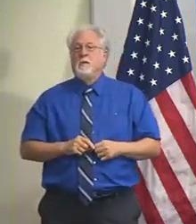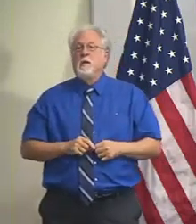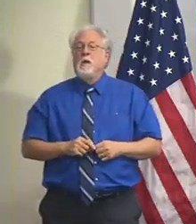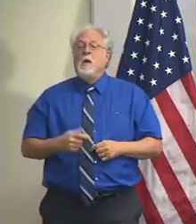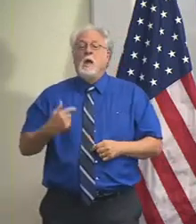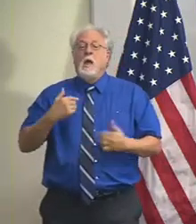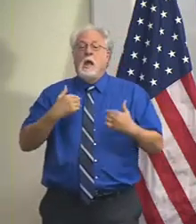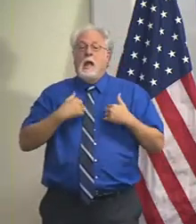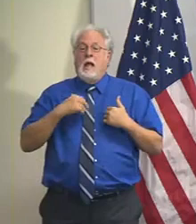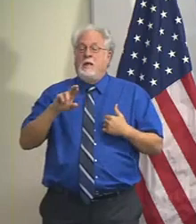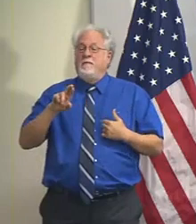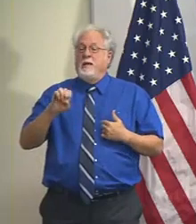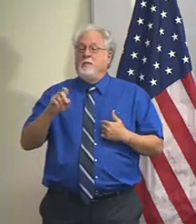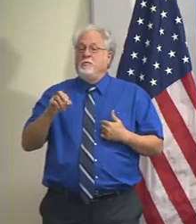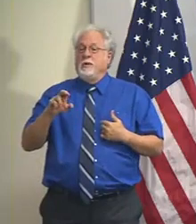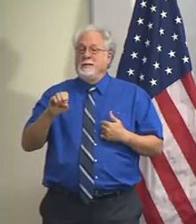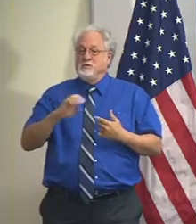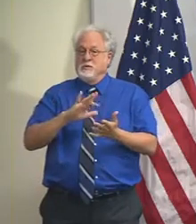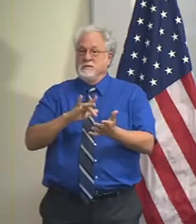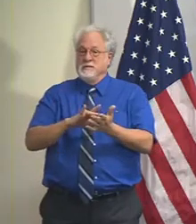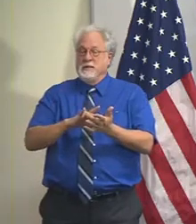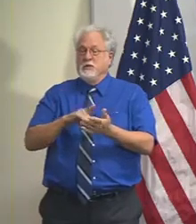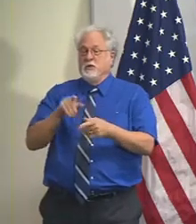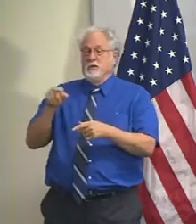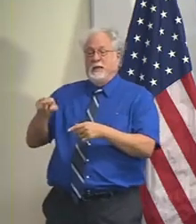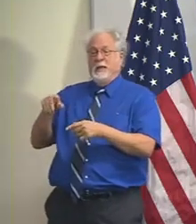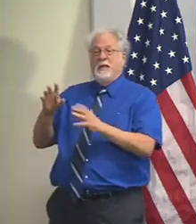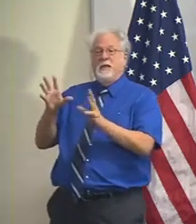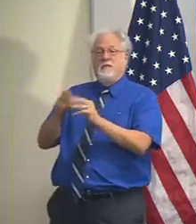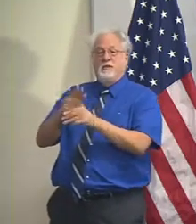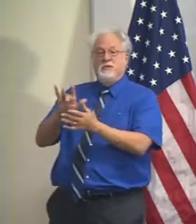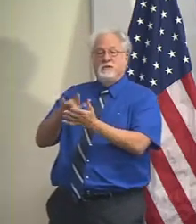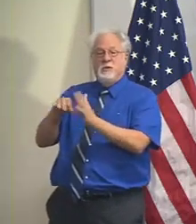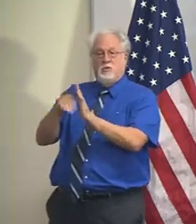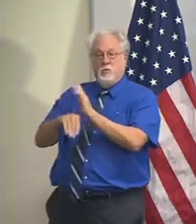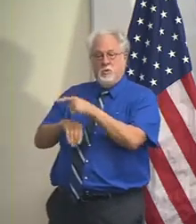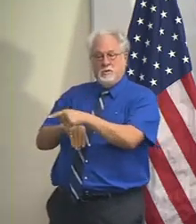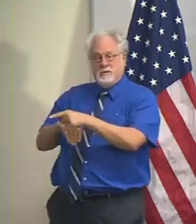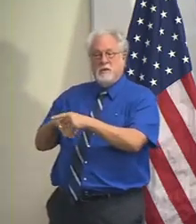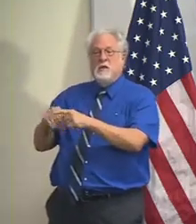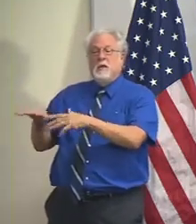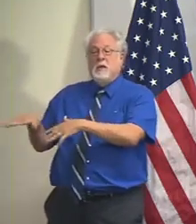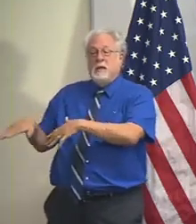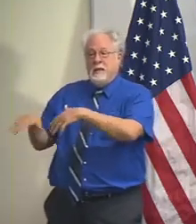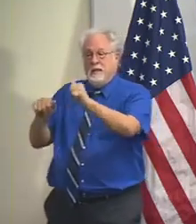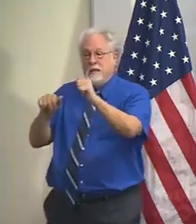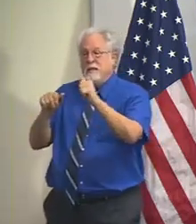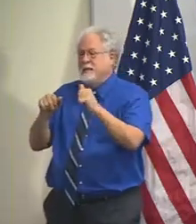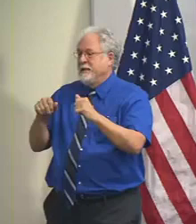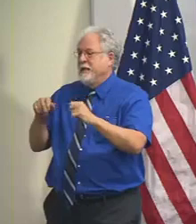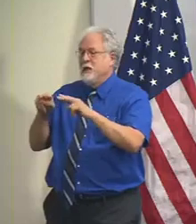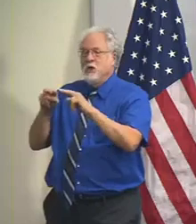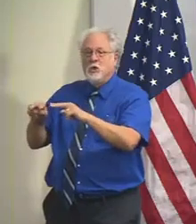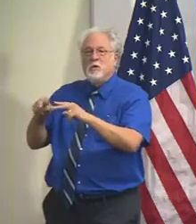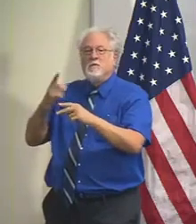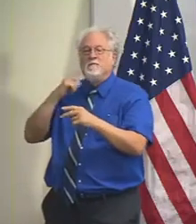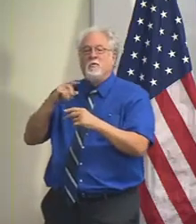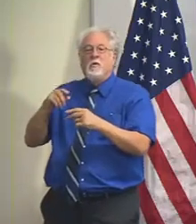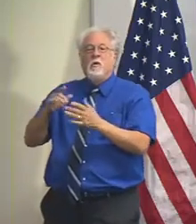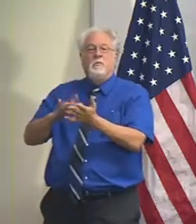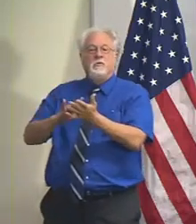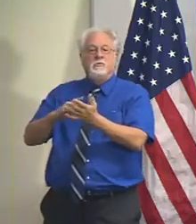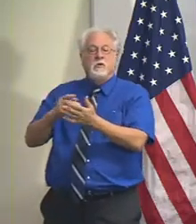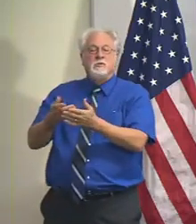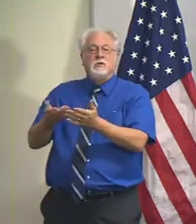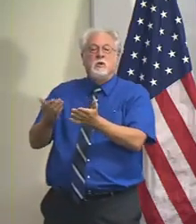We have a resource center at the Convention Center in New Orleans where evacuees can access critical services like prescription refills,